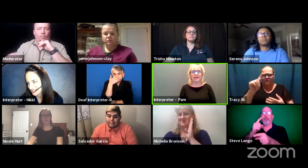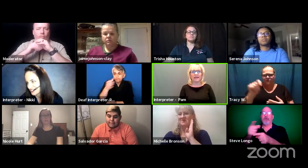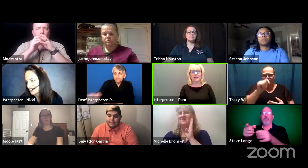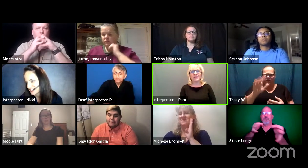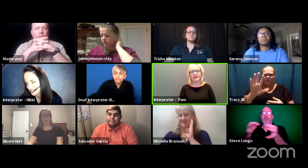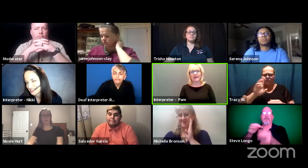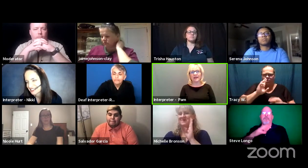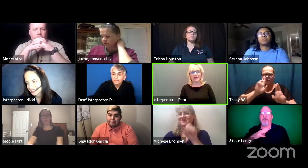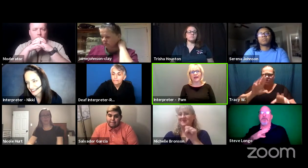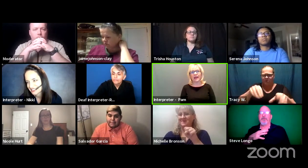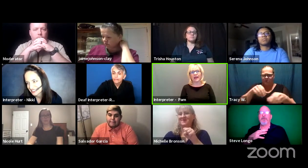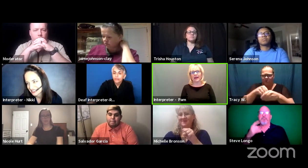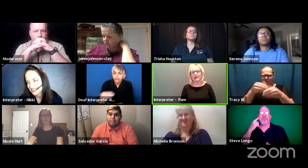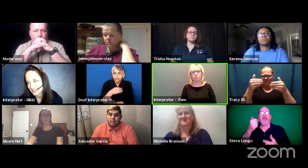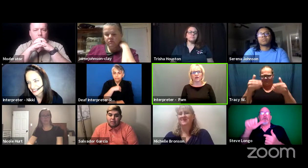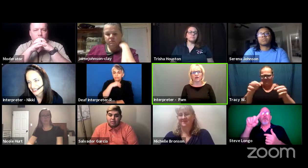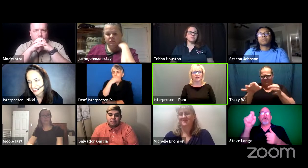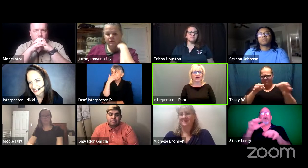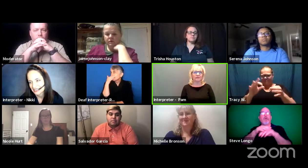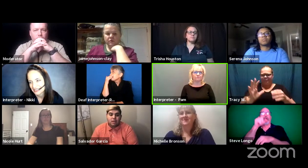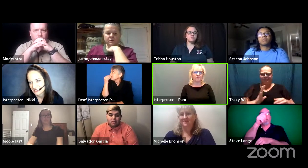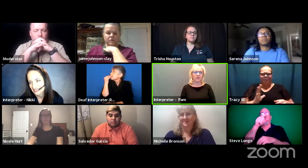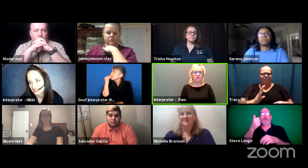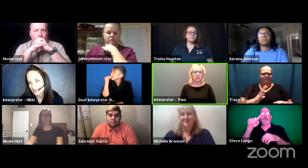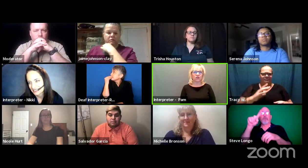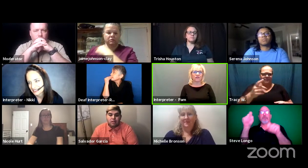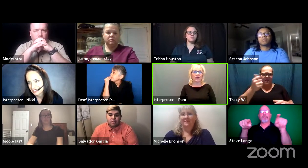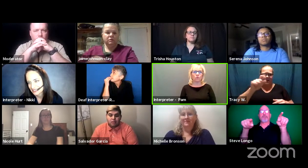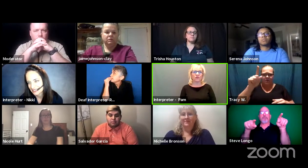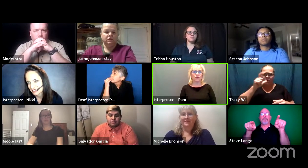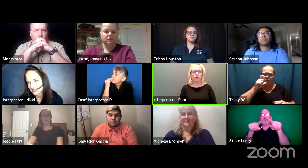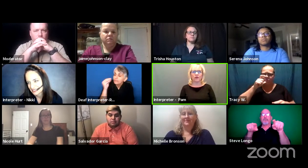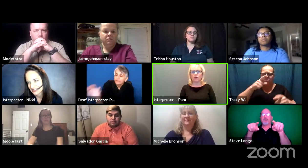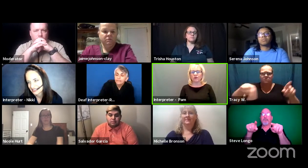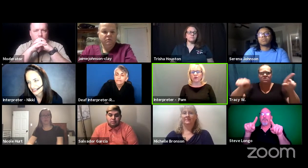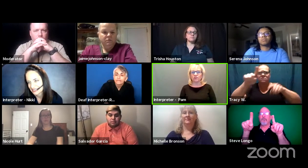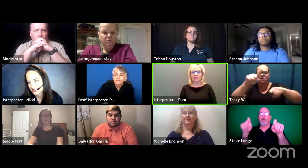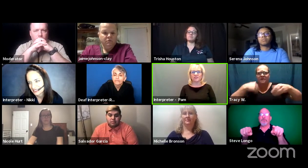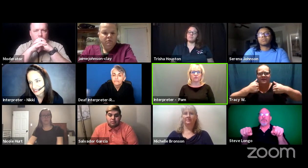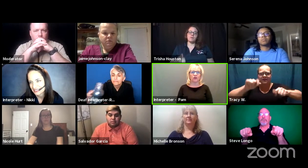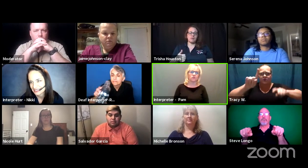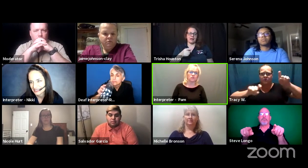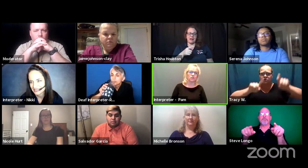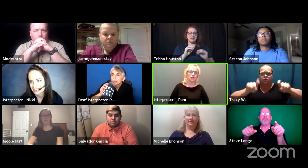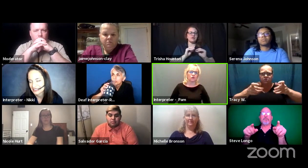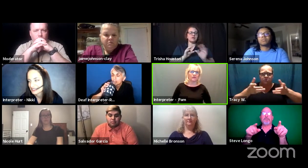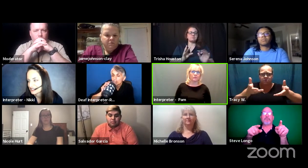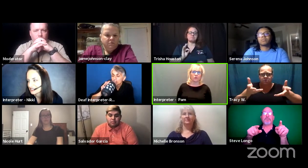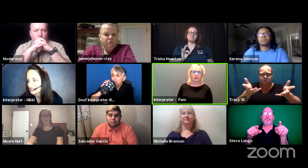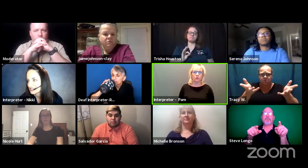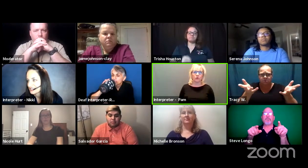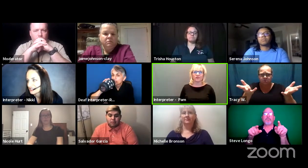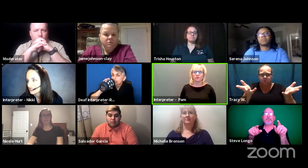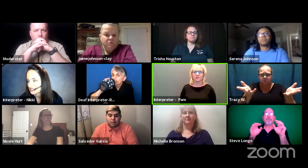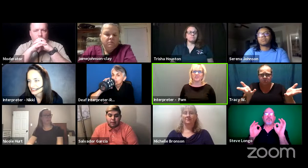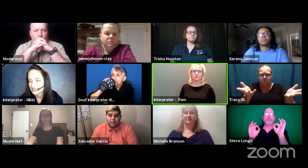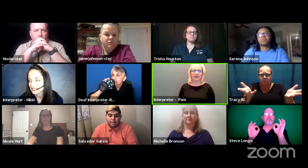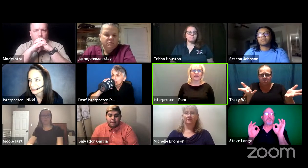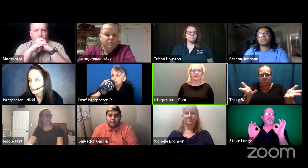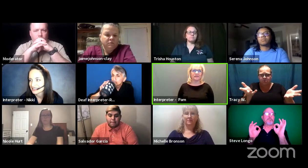money in, and we'll share that with you. Any questions in regards to the November report that was displayed?